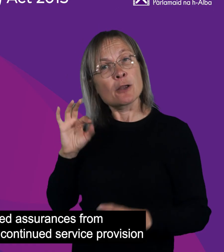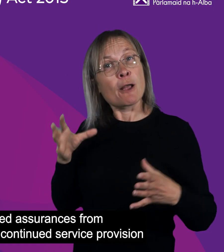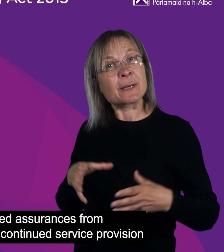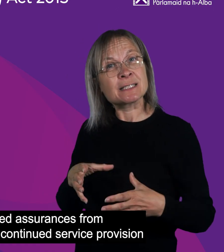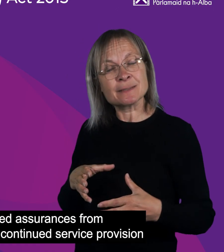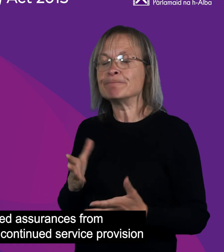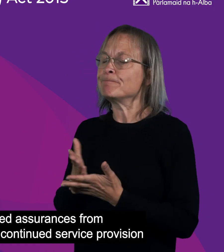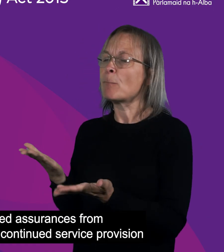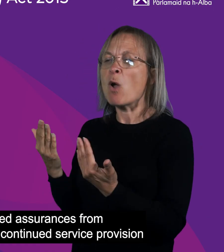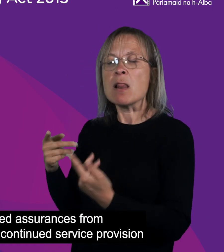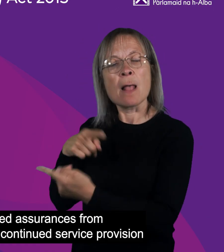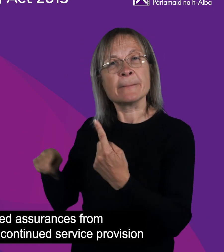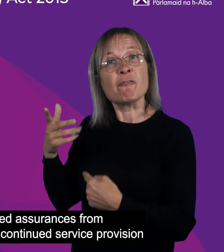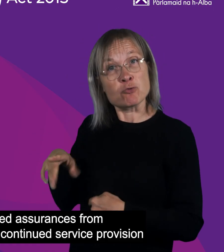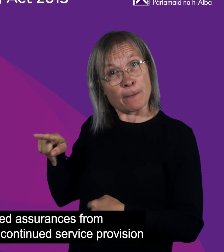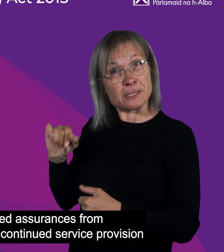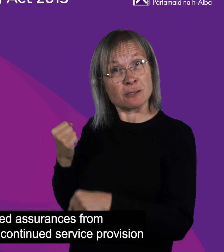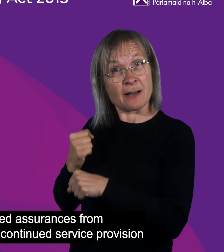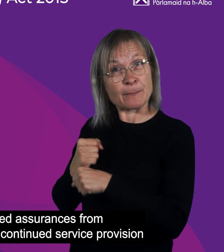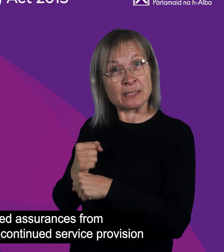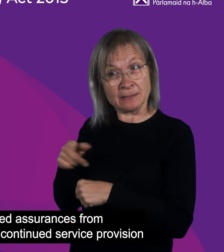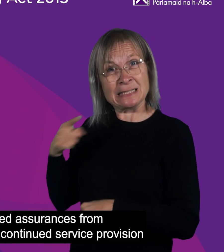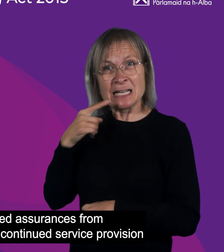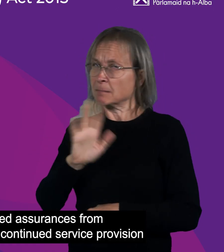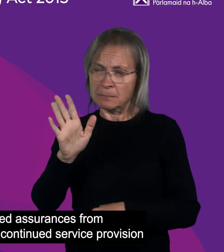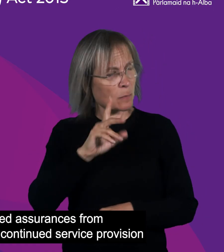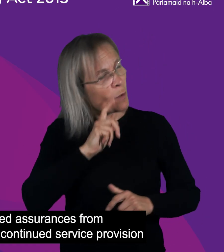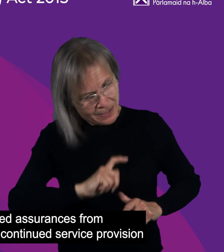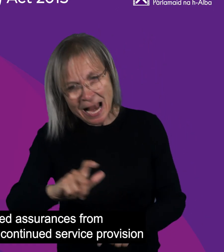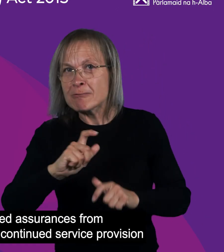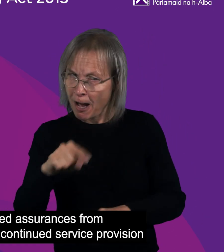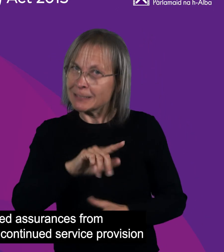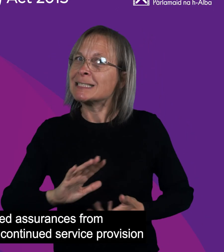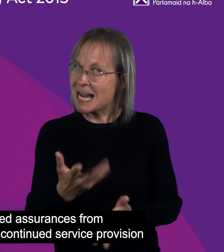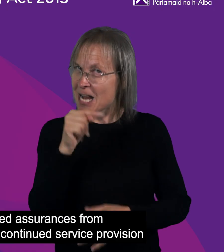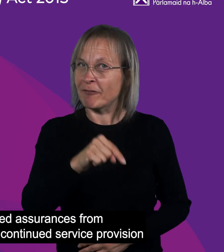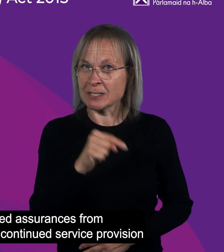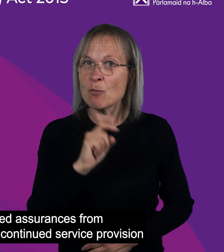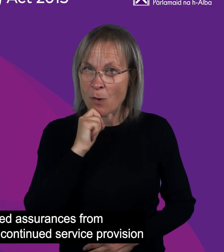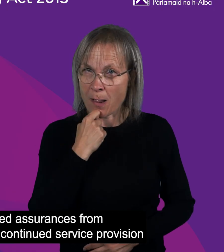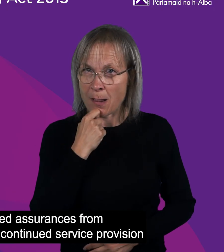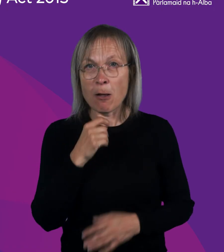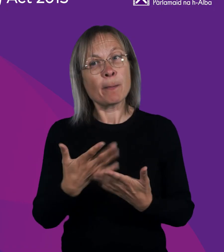The committee welcomed assurances from the Scottish Government about continued service provision and the appointment of a new